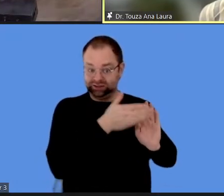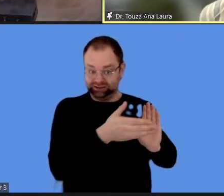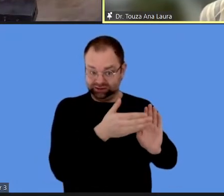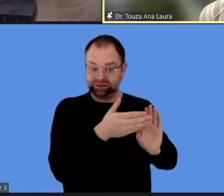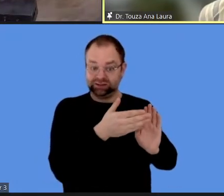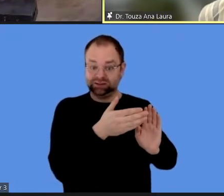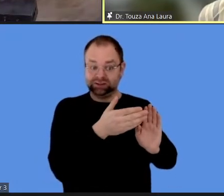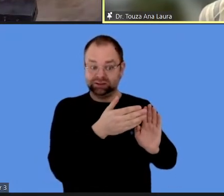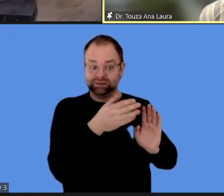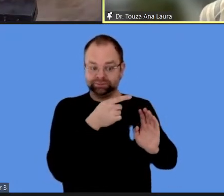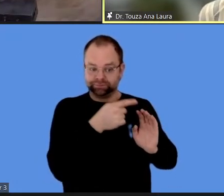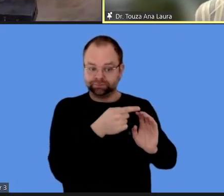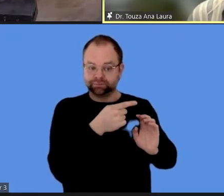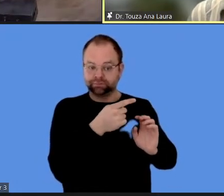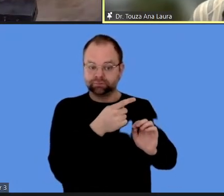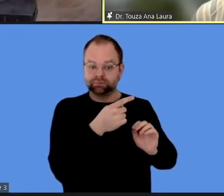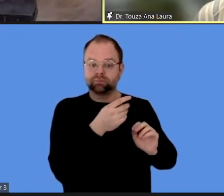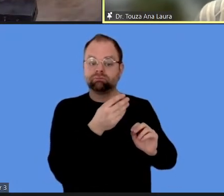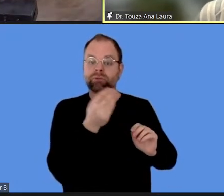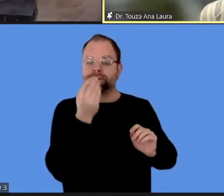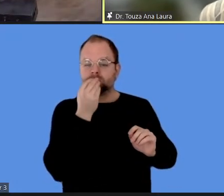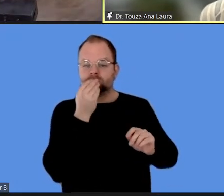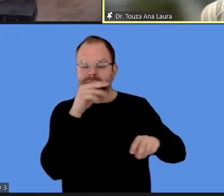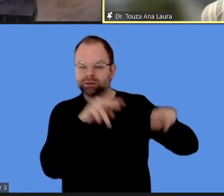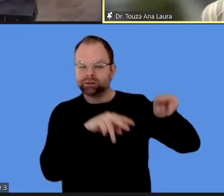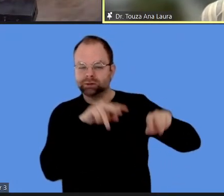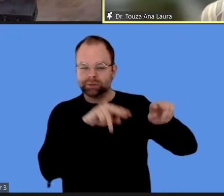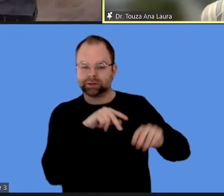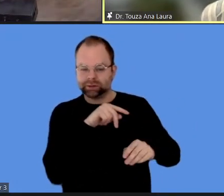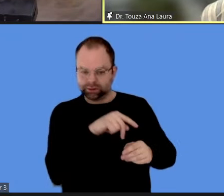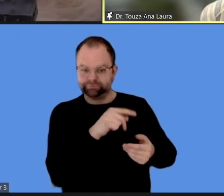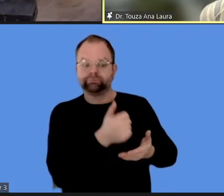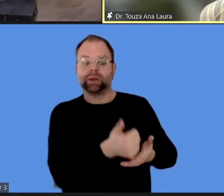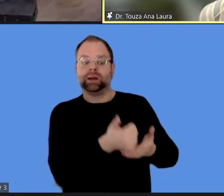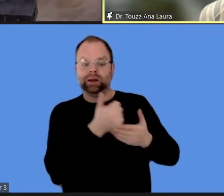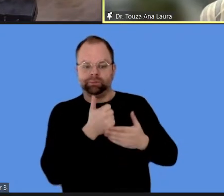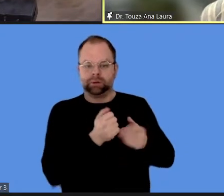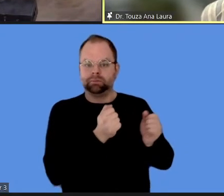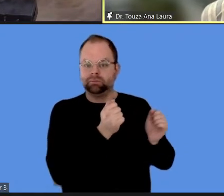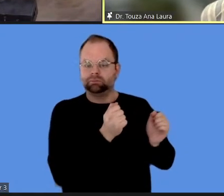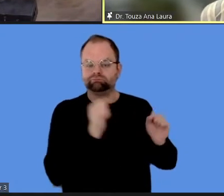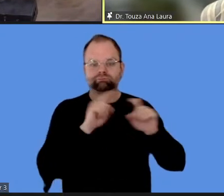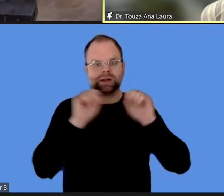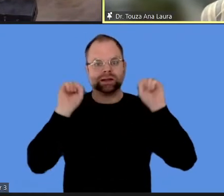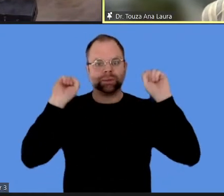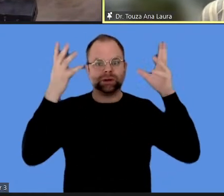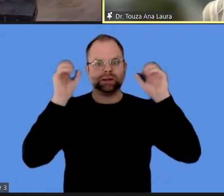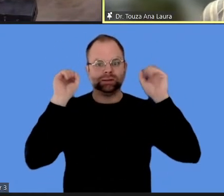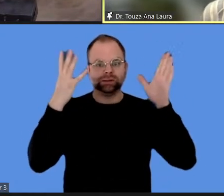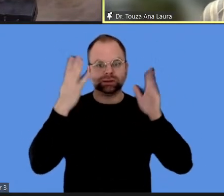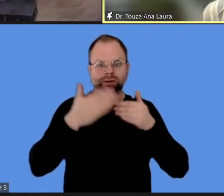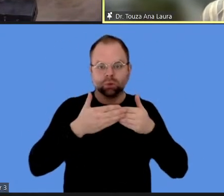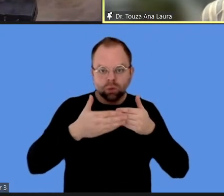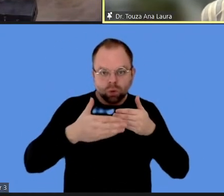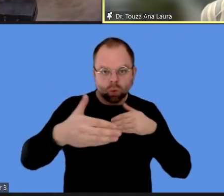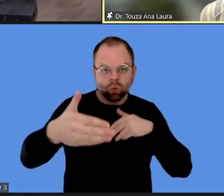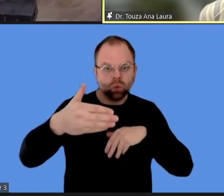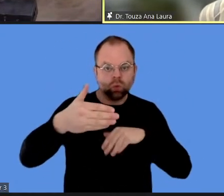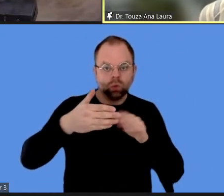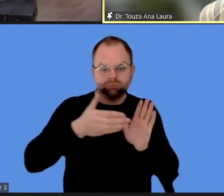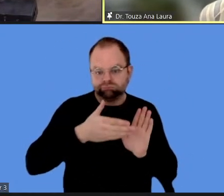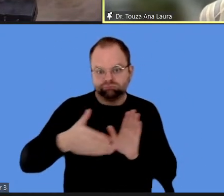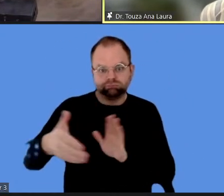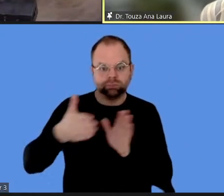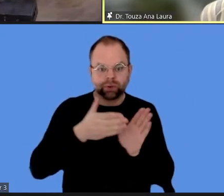the UN is working in the early warning system of food insecurity for preparedness and response, because as it